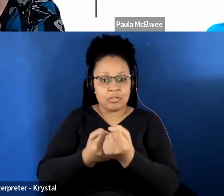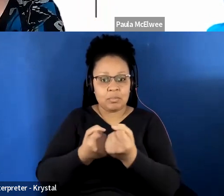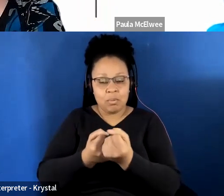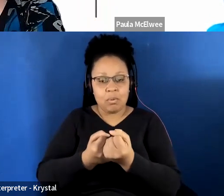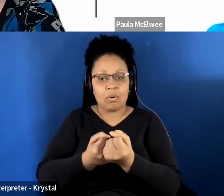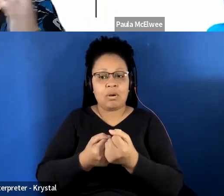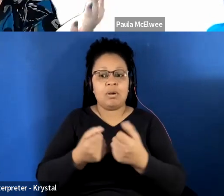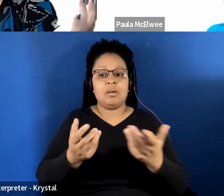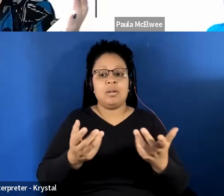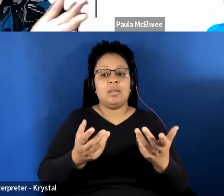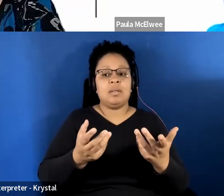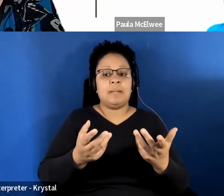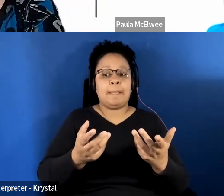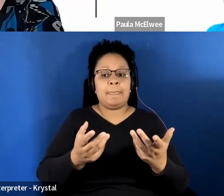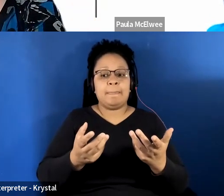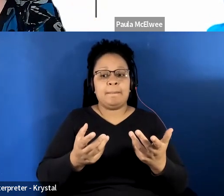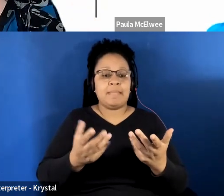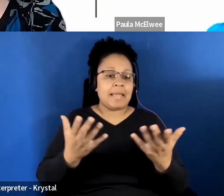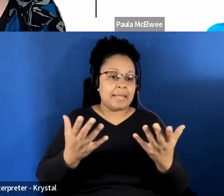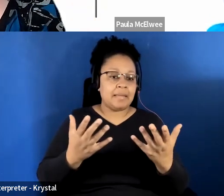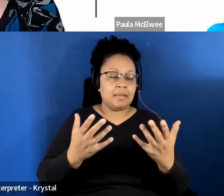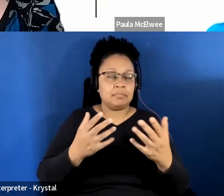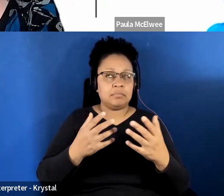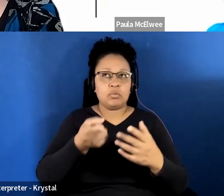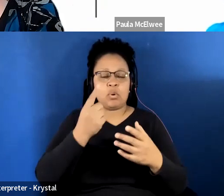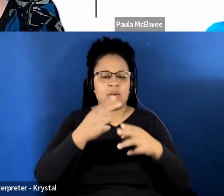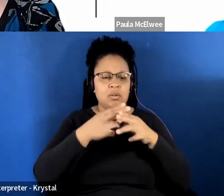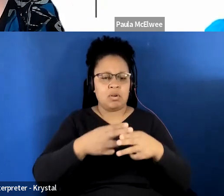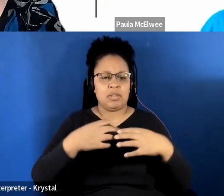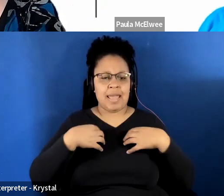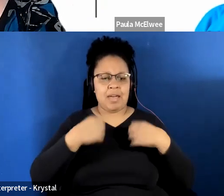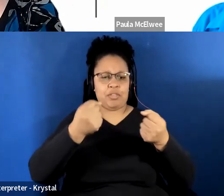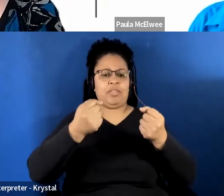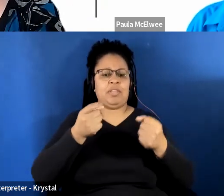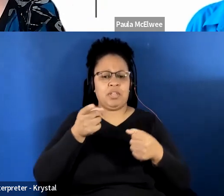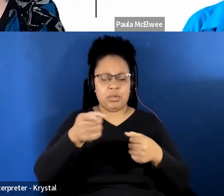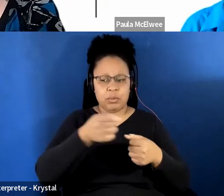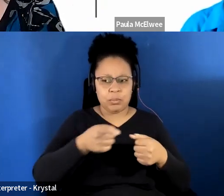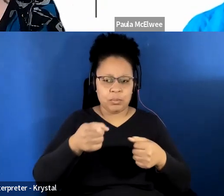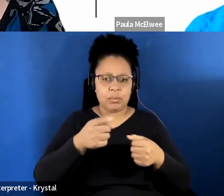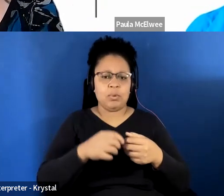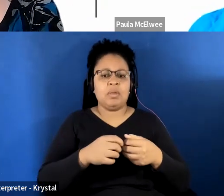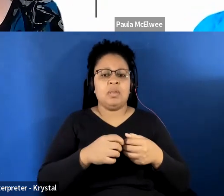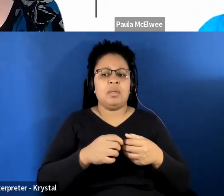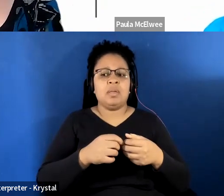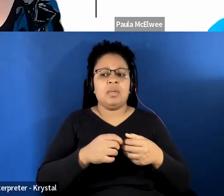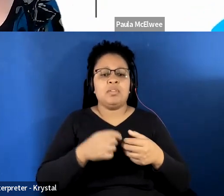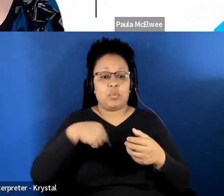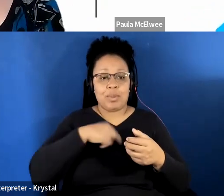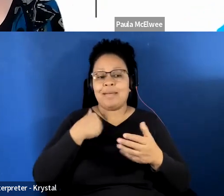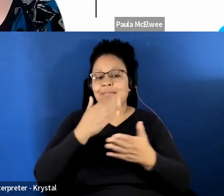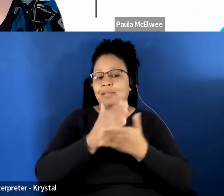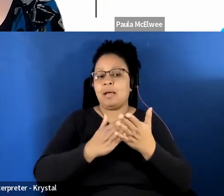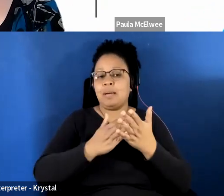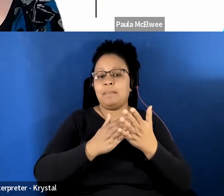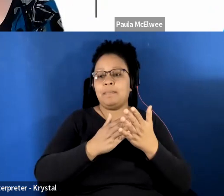found like Healthiest You. Yeah, and we've got some of these links at the end of the presentation.